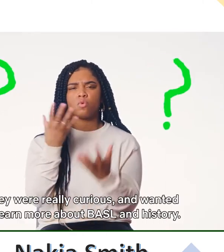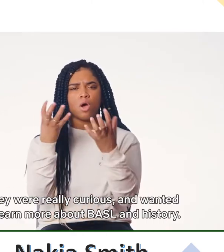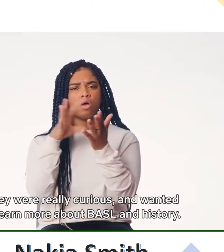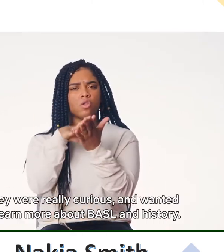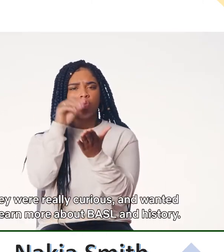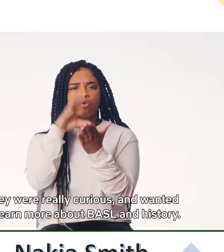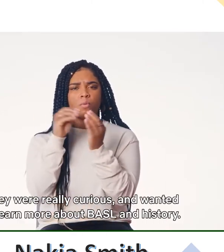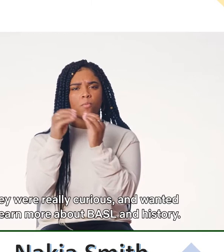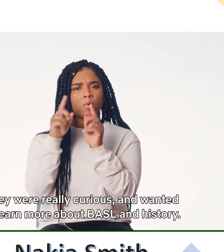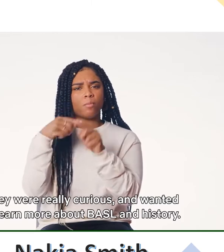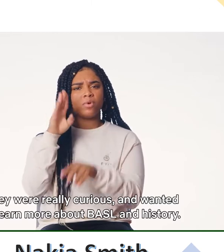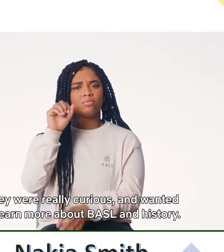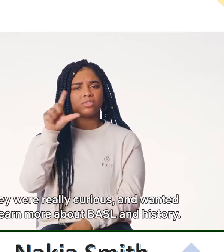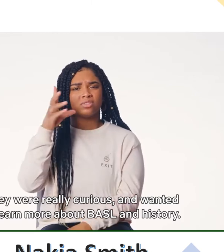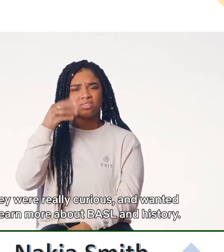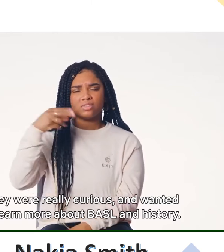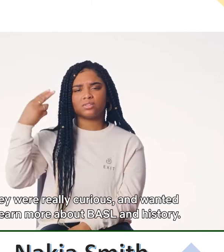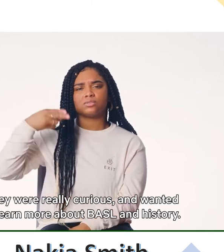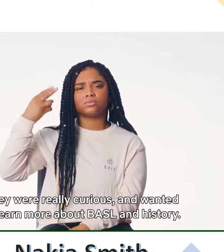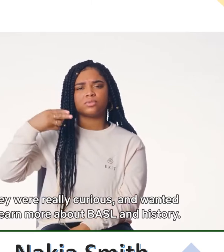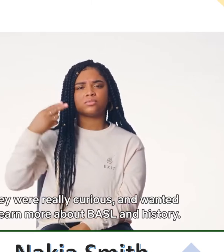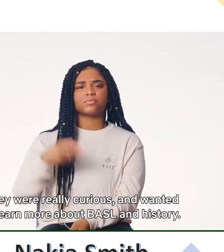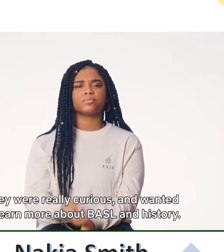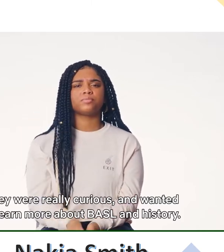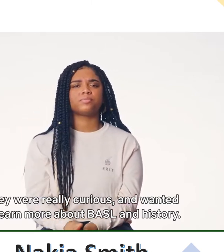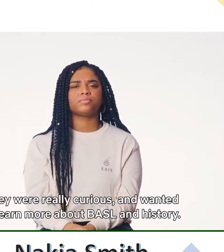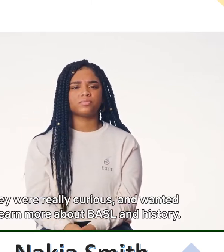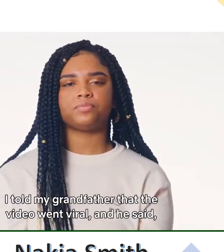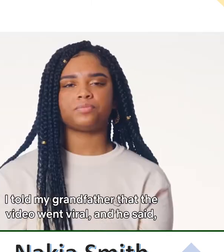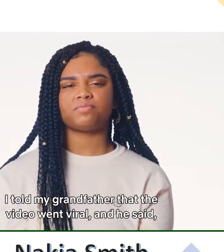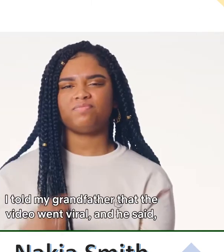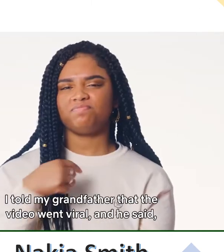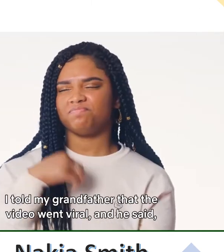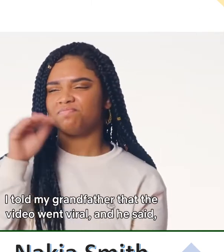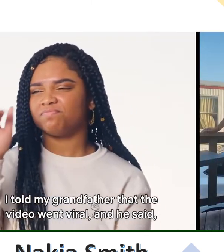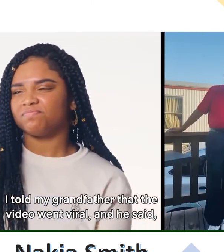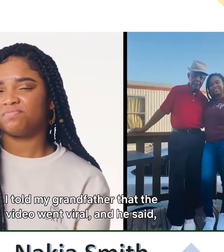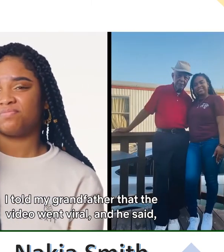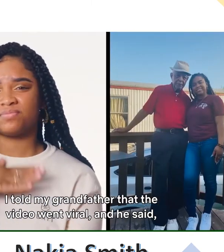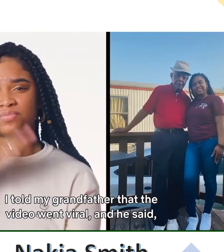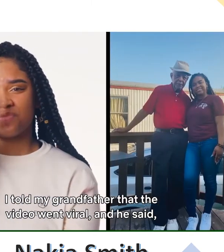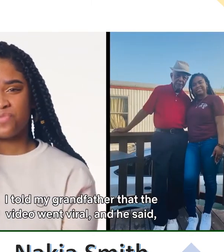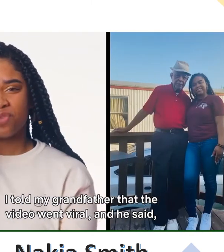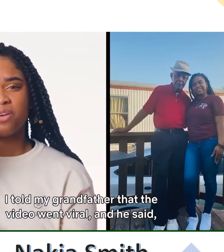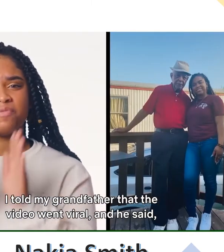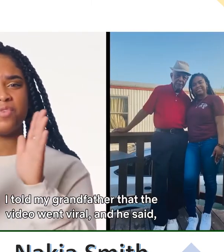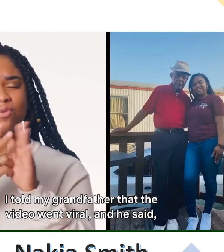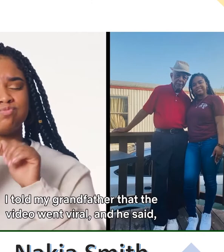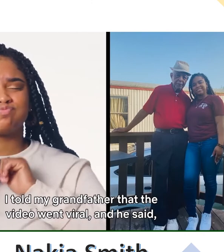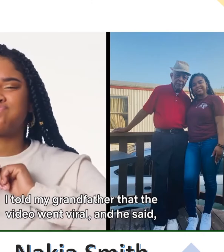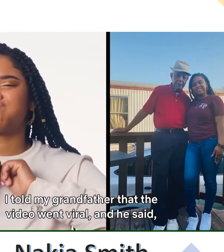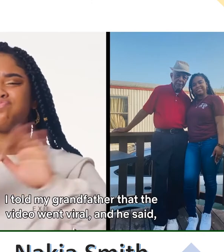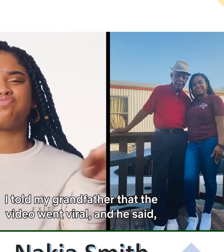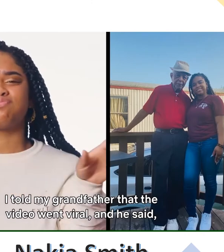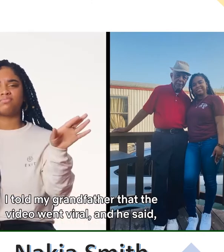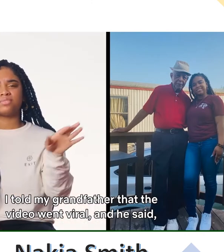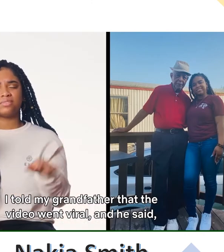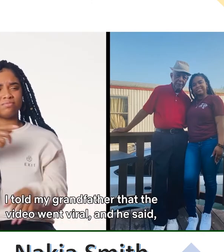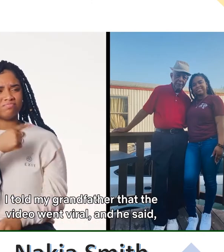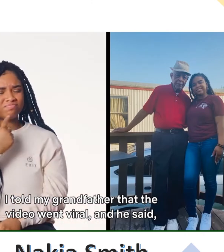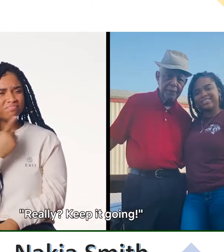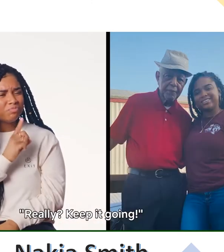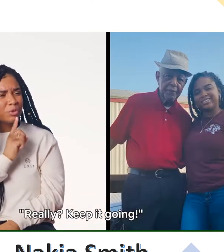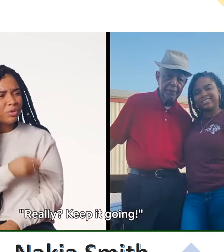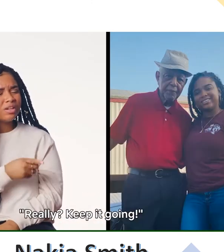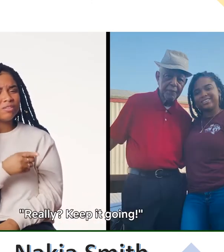curious and wanted to learn more about B-A-S-L and history. I told my grandfather that the video went viral and